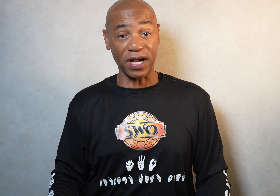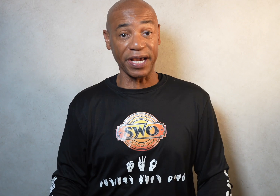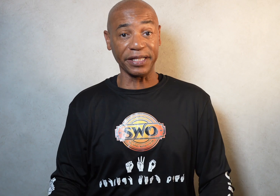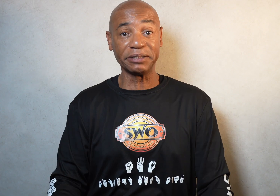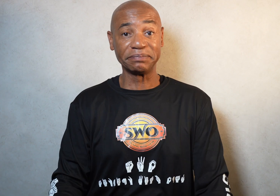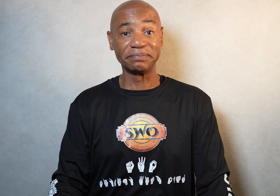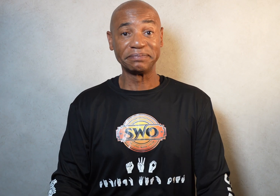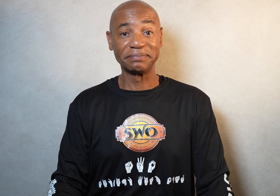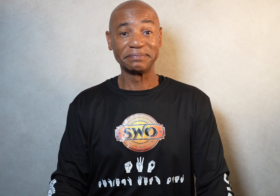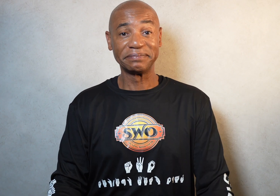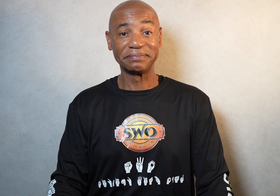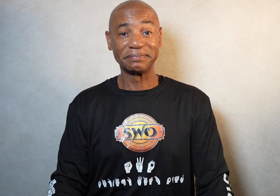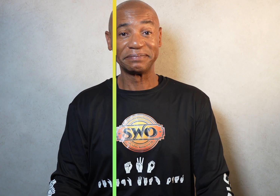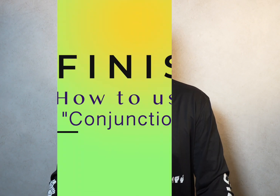fine.